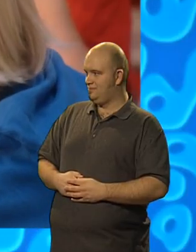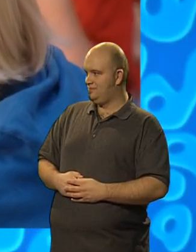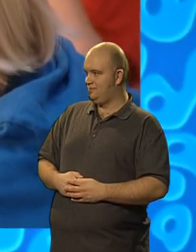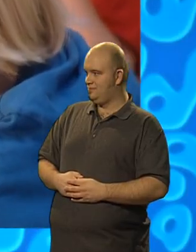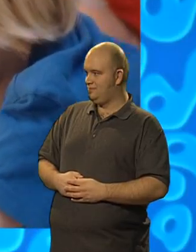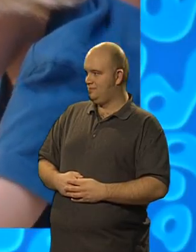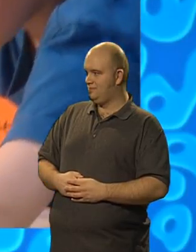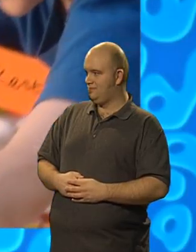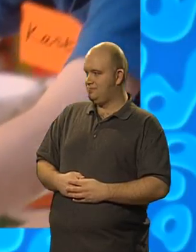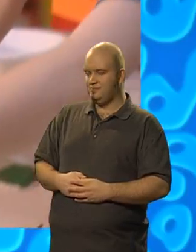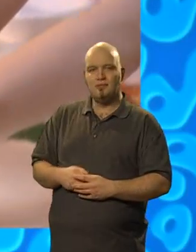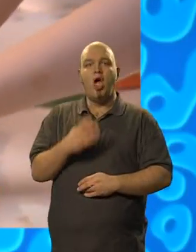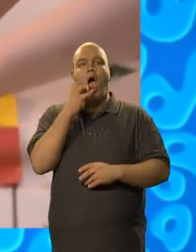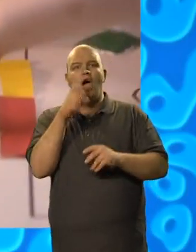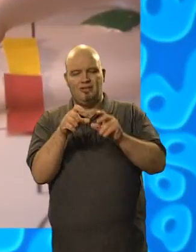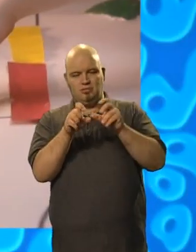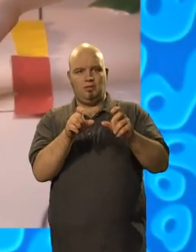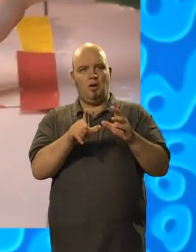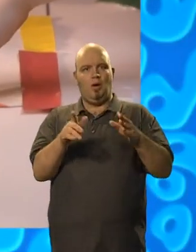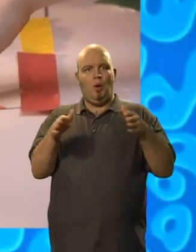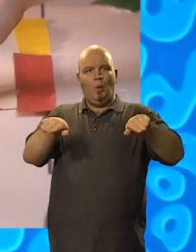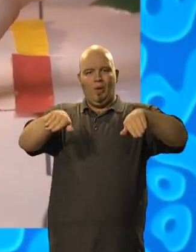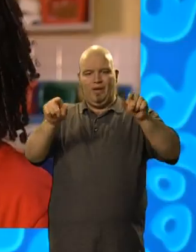This orange bit's a part of the wing.